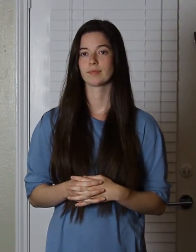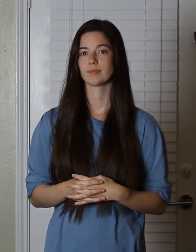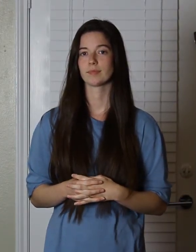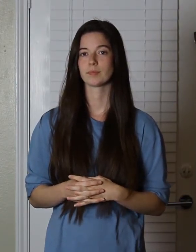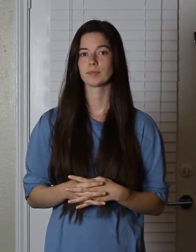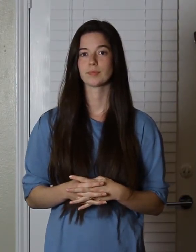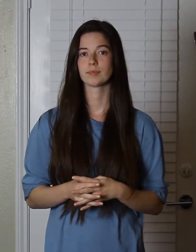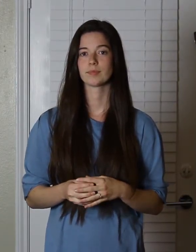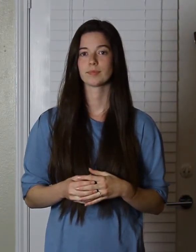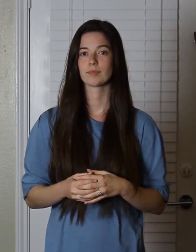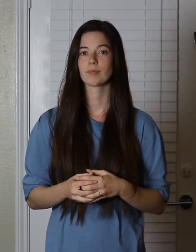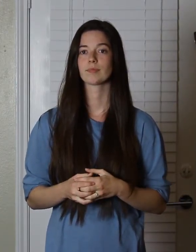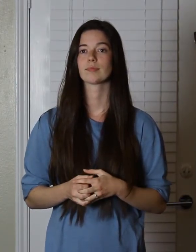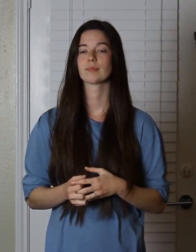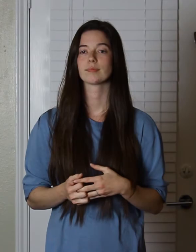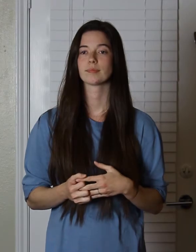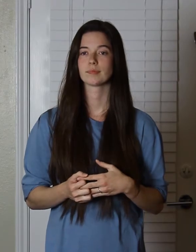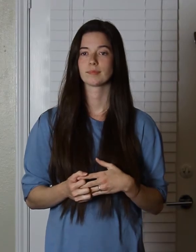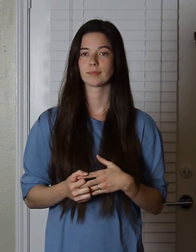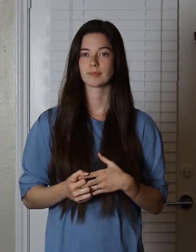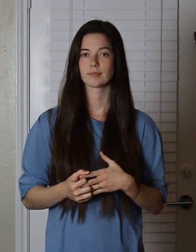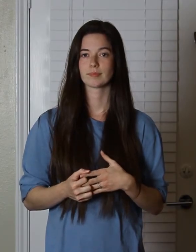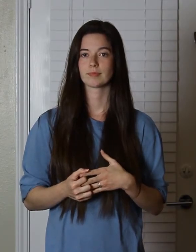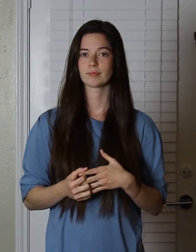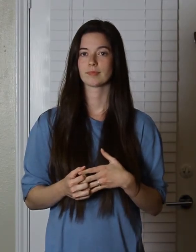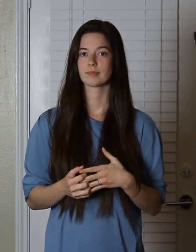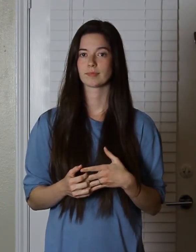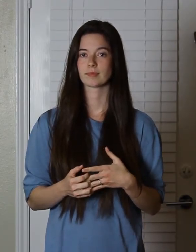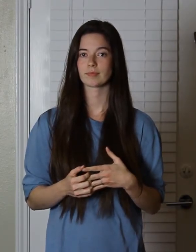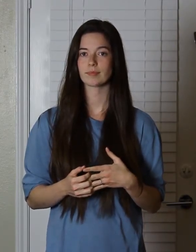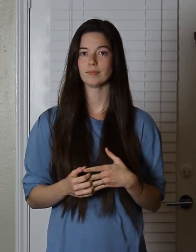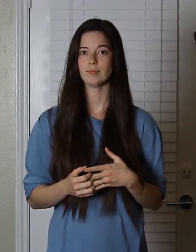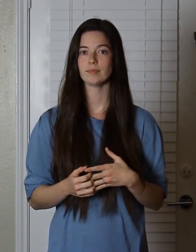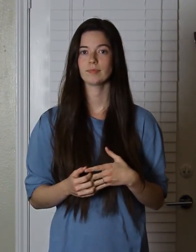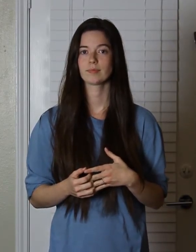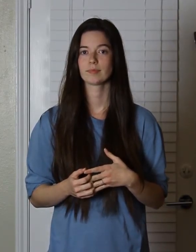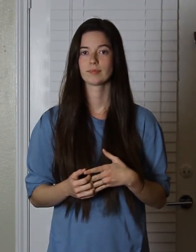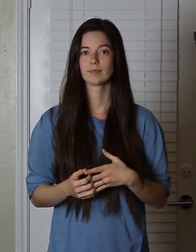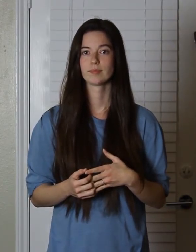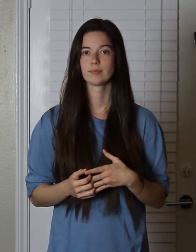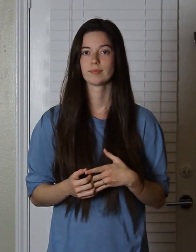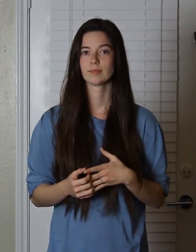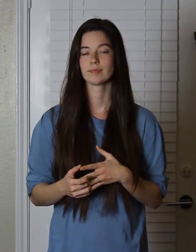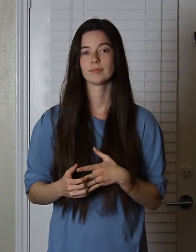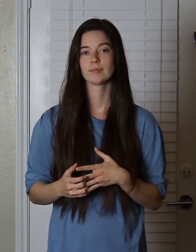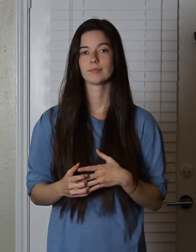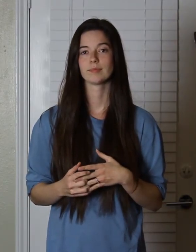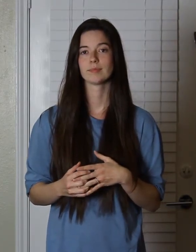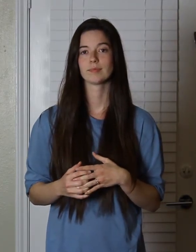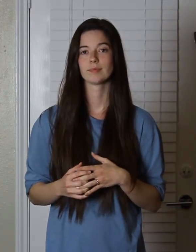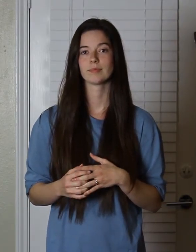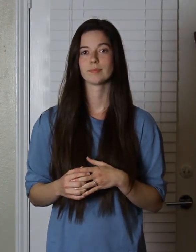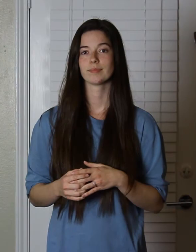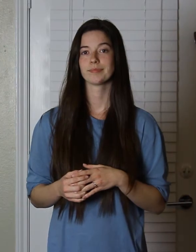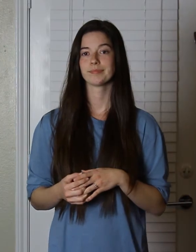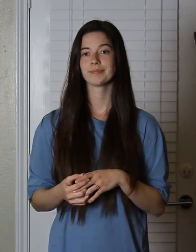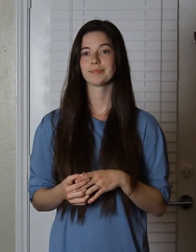December 17th test. Now, please open your books to page 32, where you'll see today's lab activity.